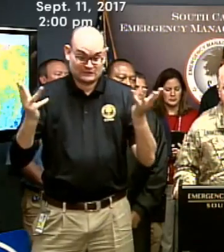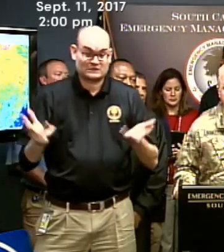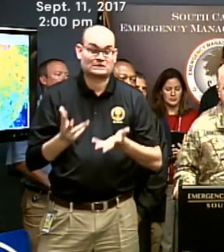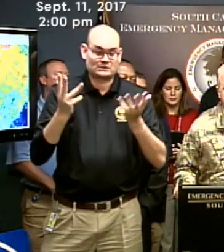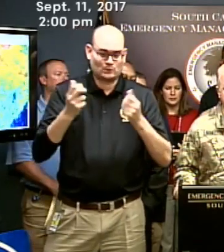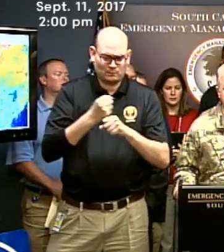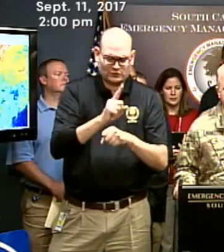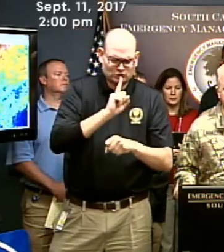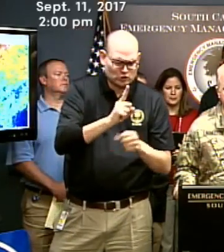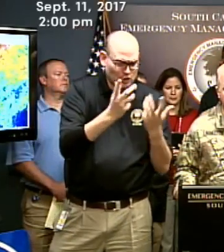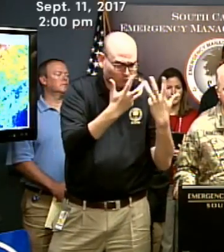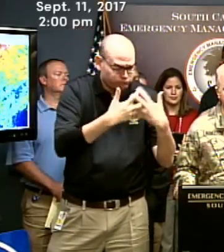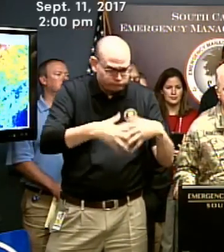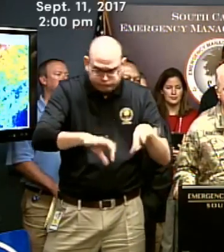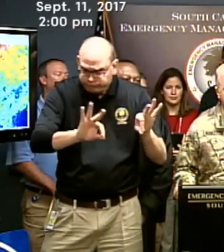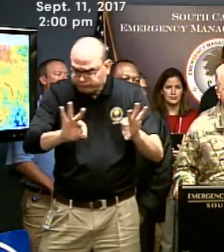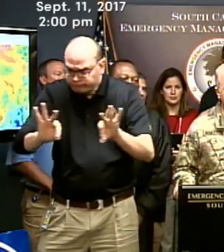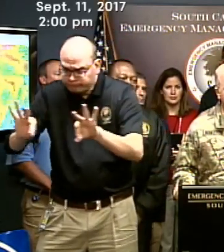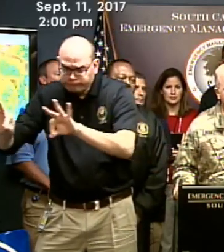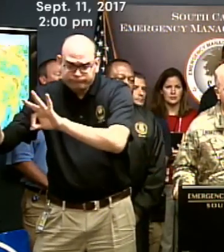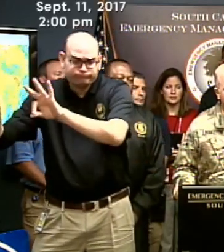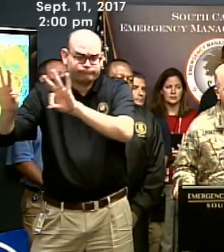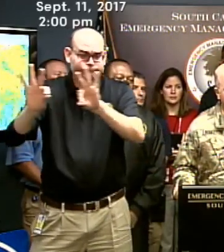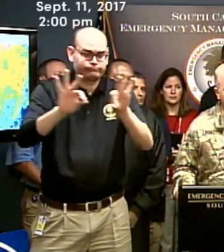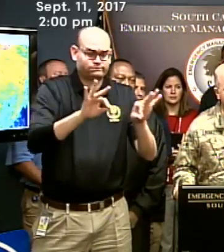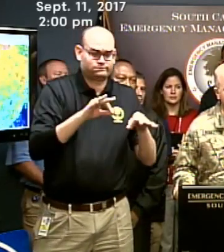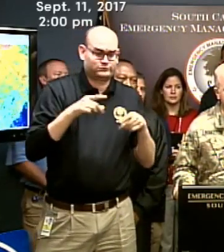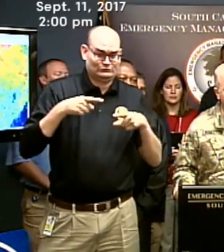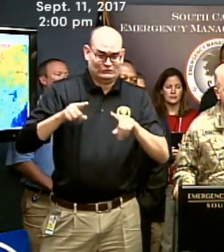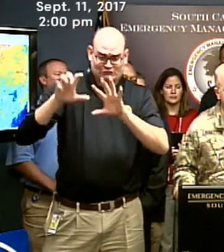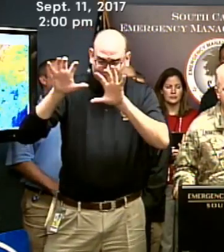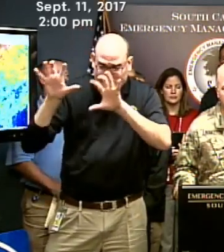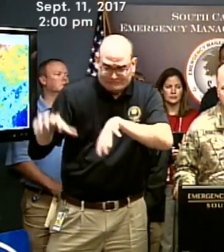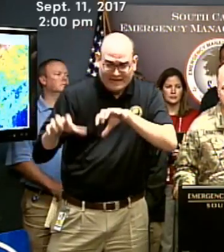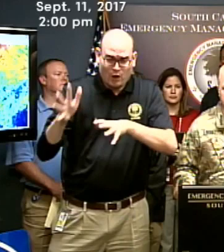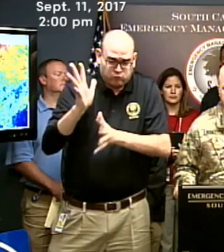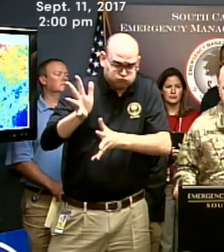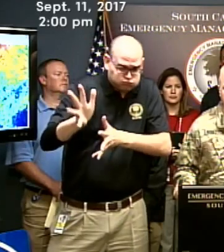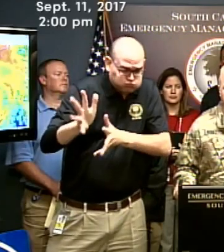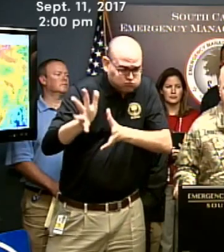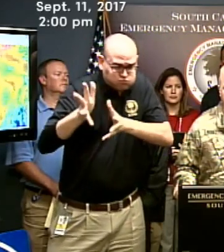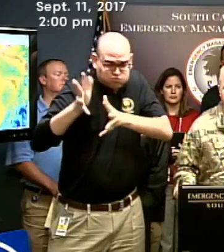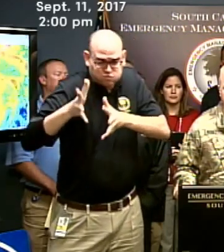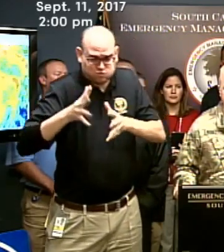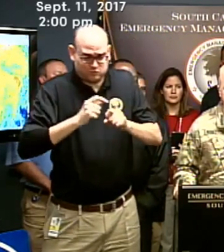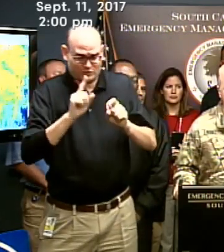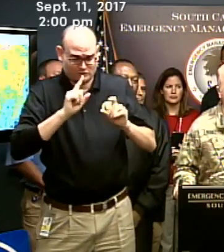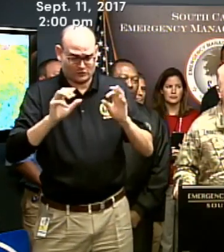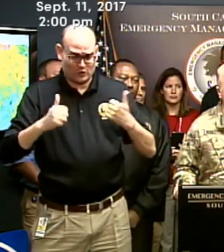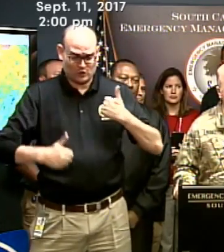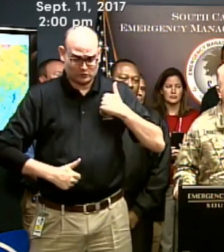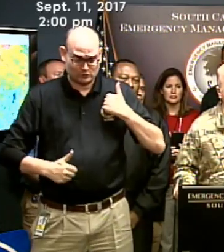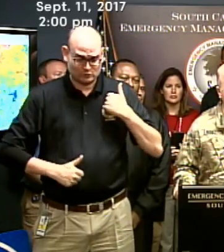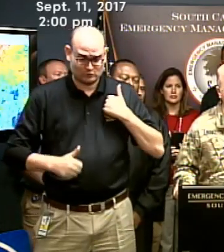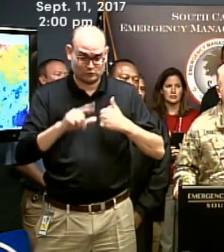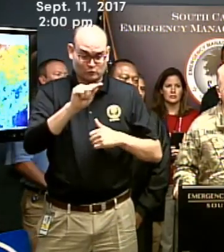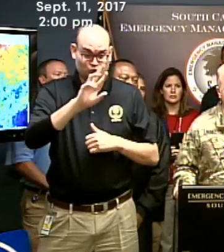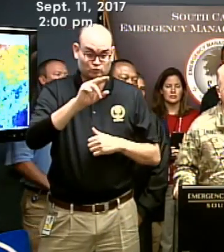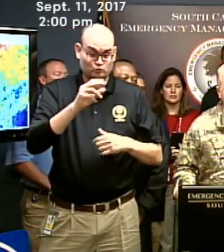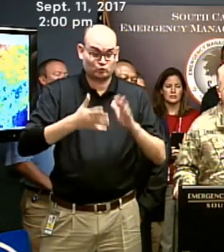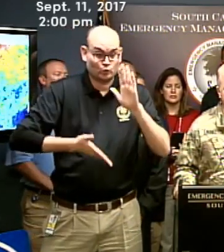route clearance as the storm moves through. Our troops going to Florida leave tomorrow about 7 o'clock in the